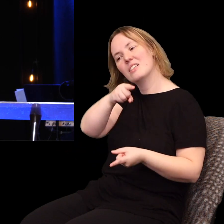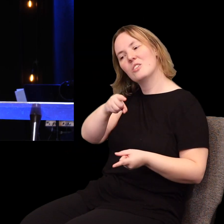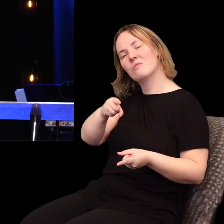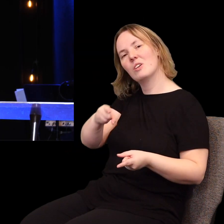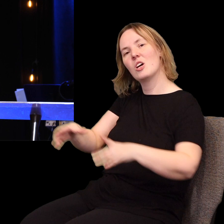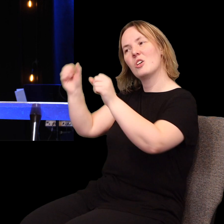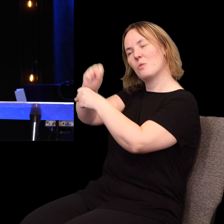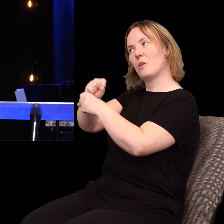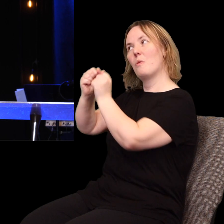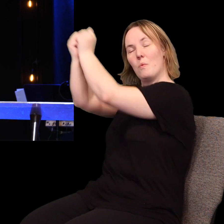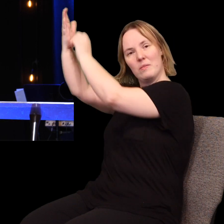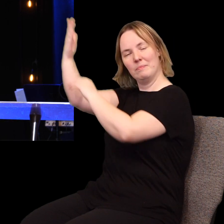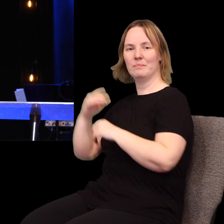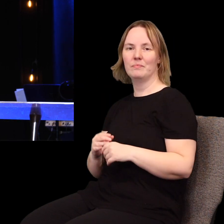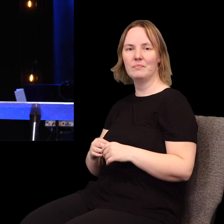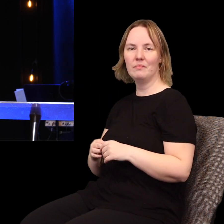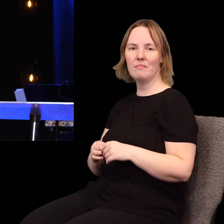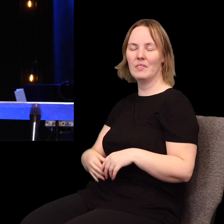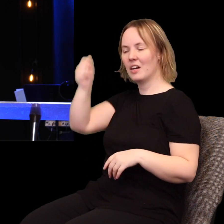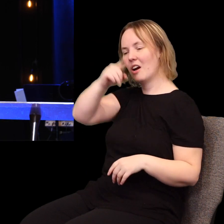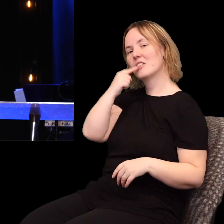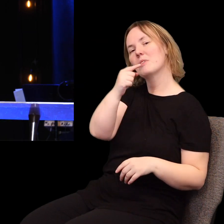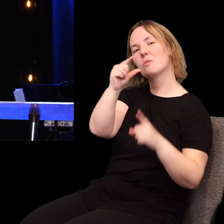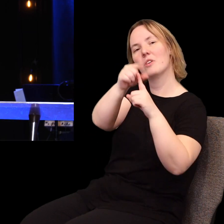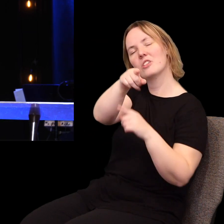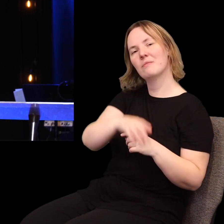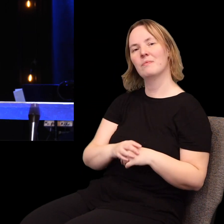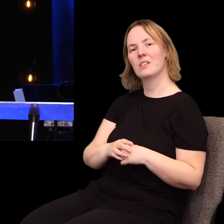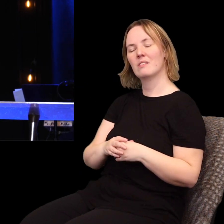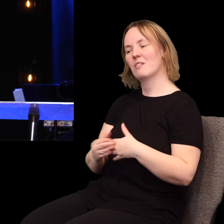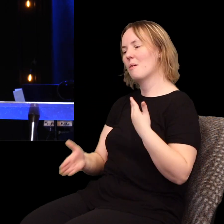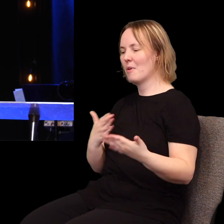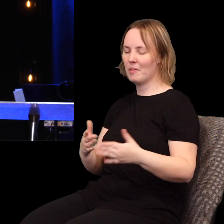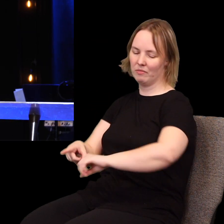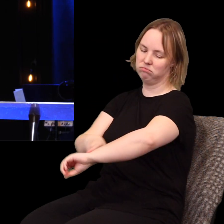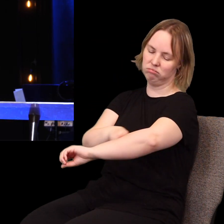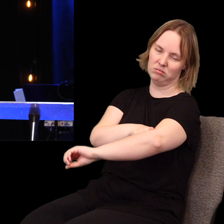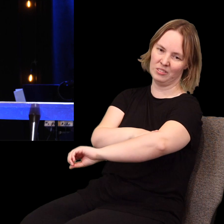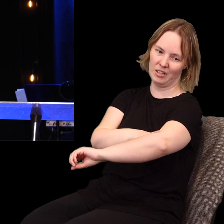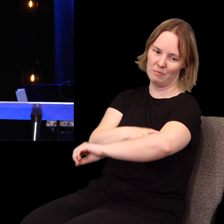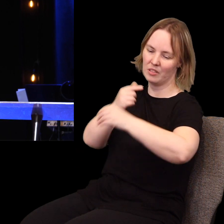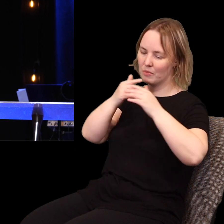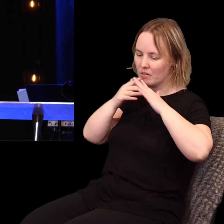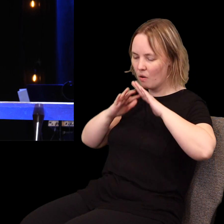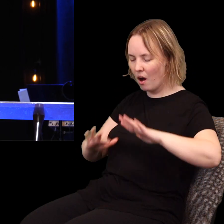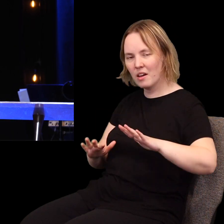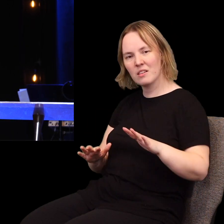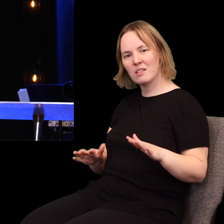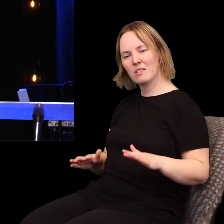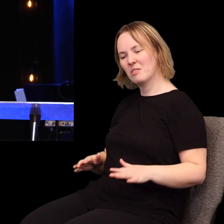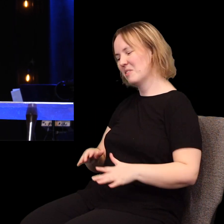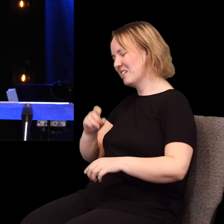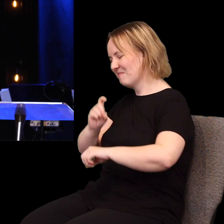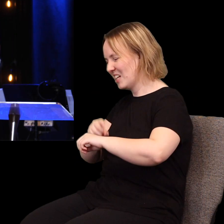I need you to cooperate with me. Anybody relate to that? Right? God speaks the word to us. And maybe for a long time it's been dormant. Maybe you go through a